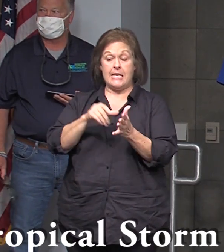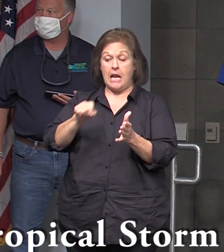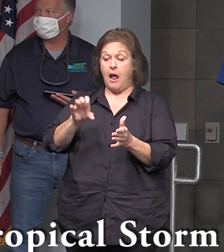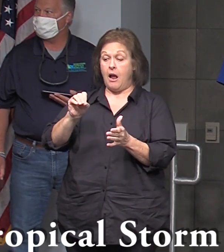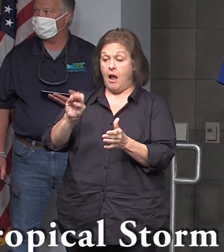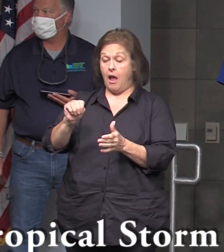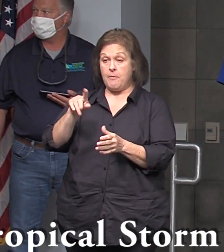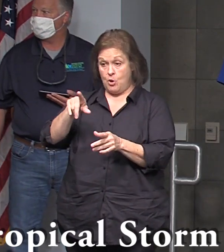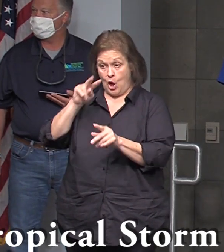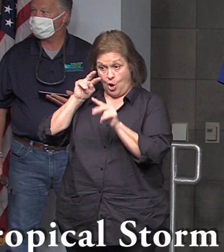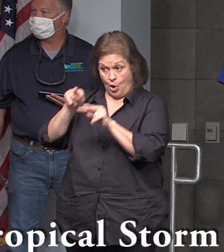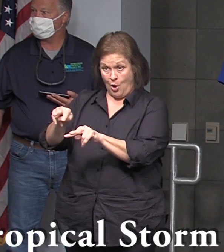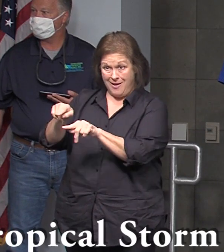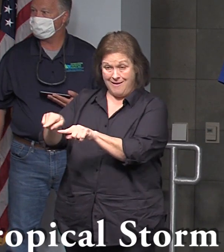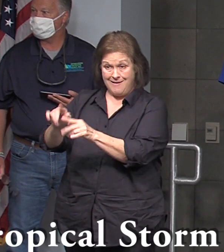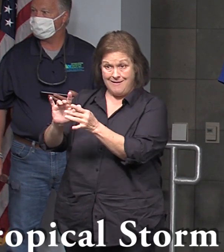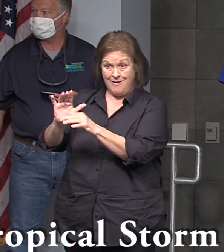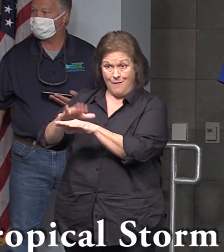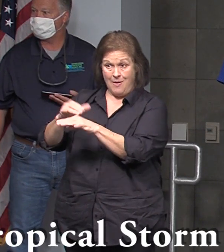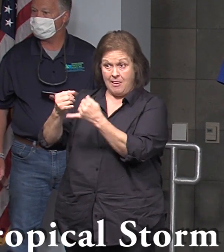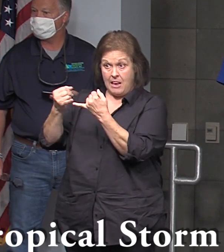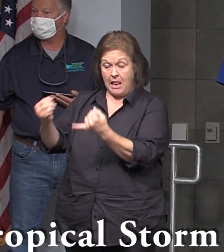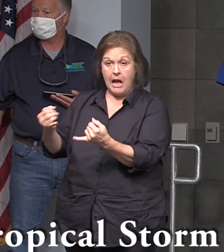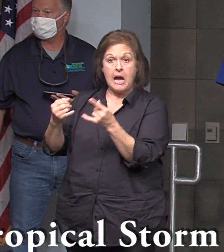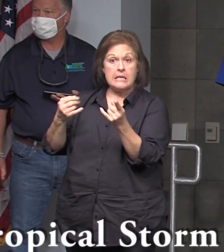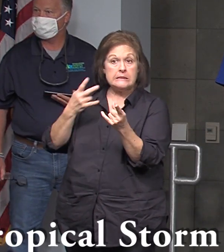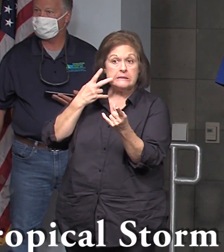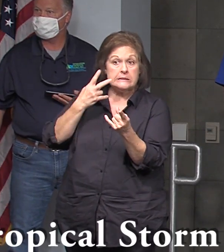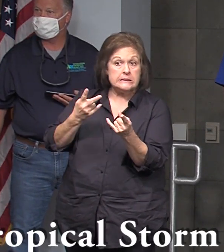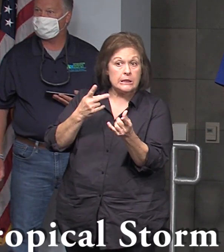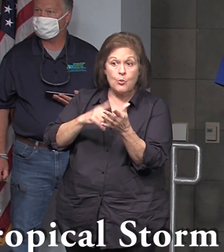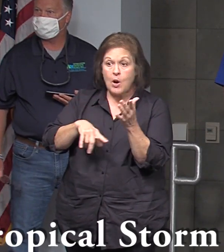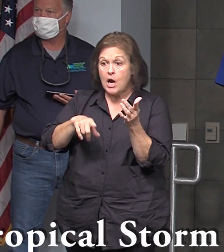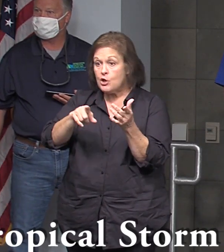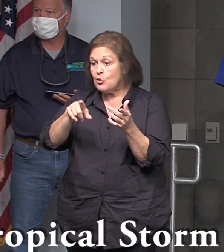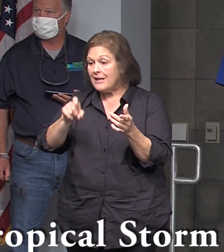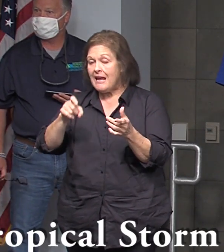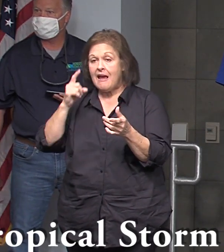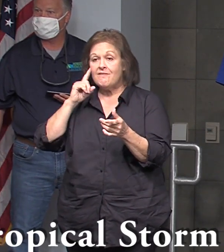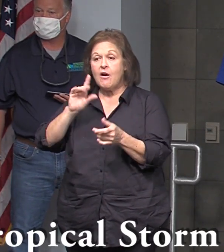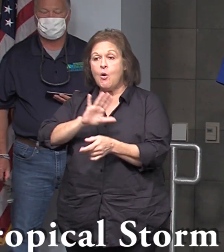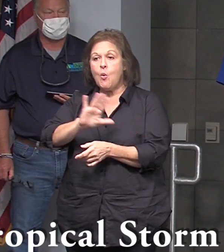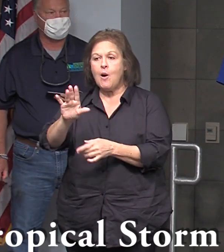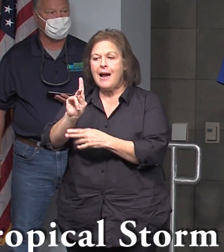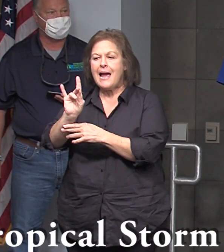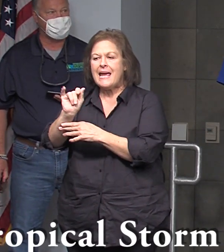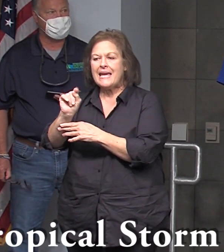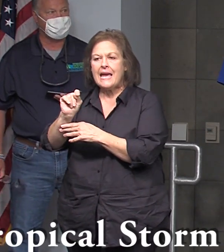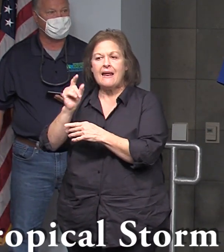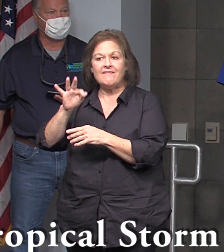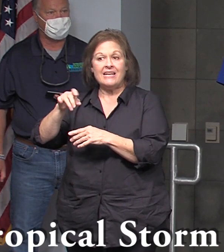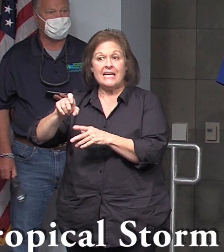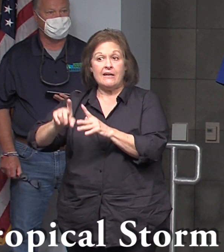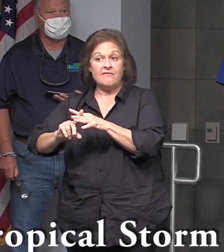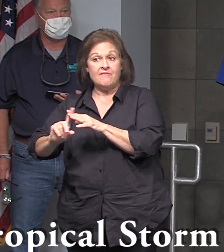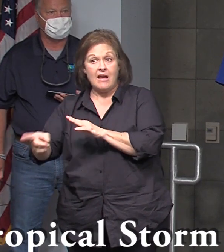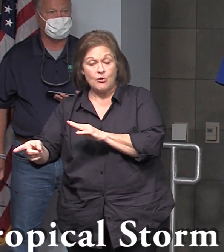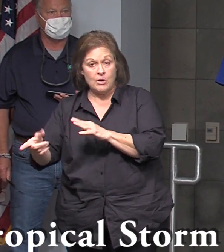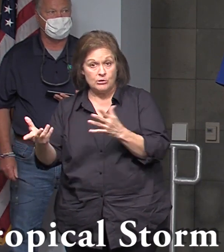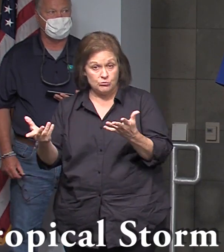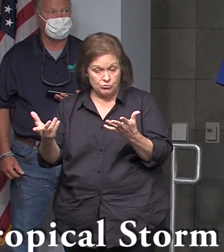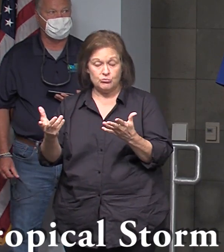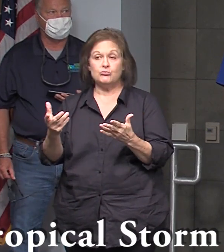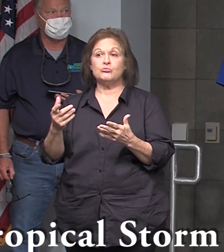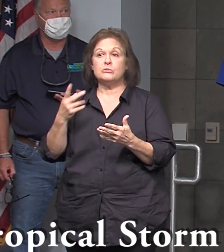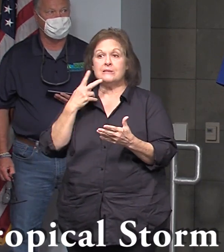energystormcenter.com. You can go there and find out what you need to put in an evacuation kit if it becomes that level of a storm. It already is down